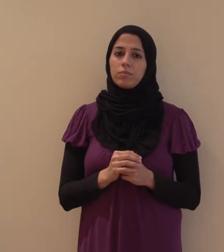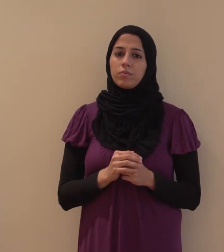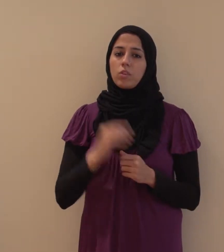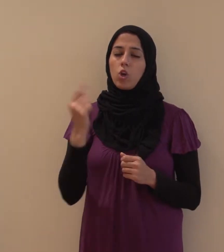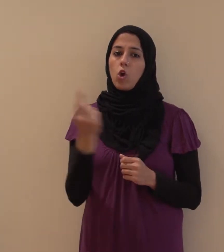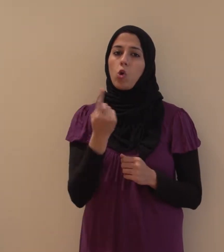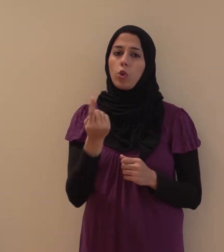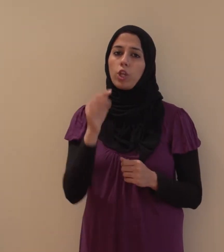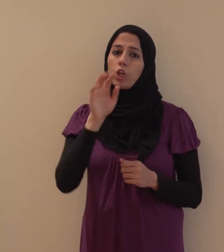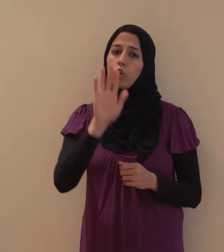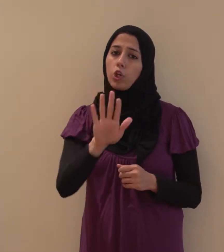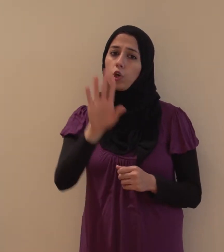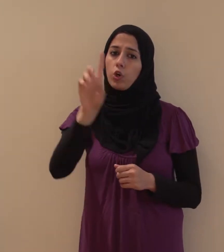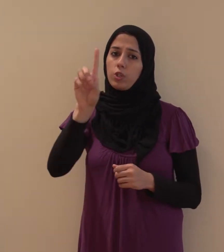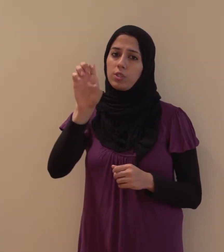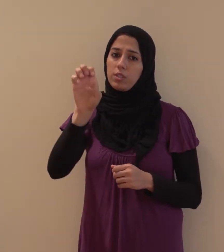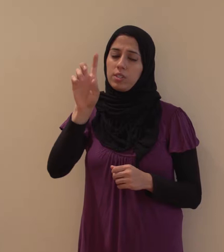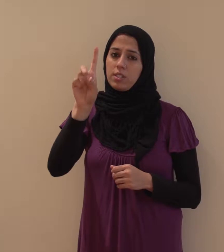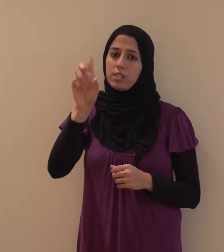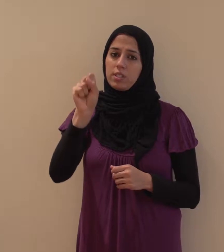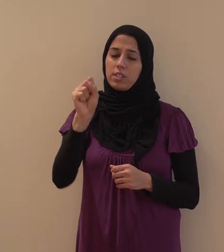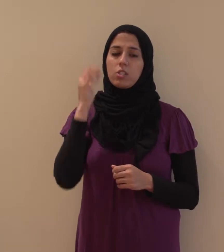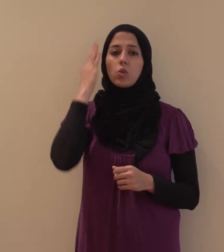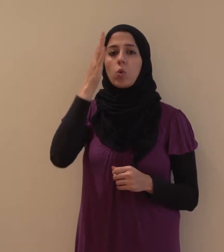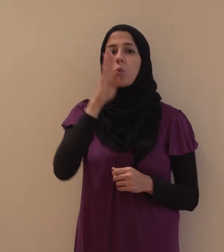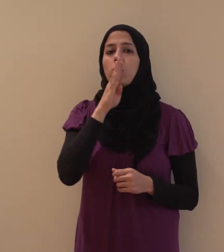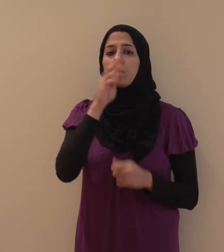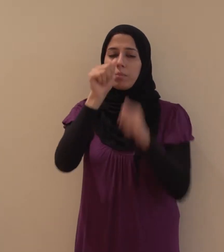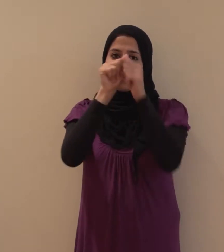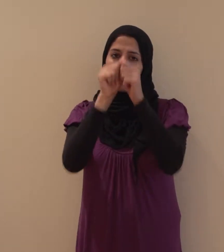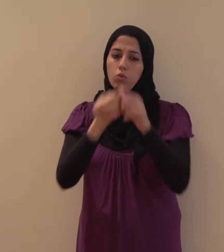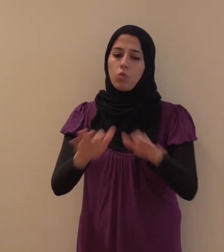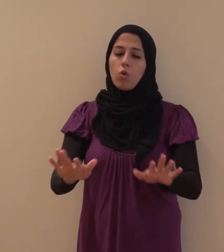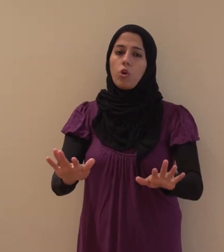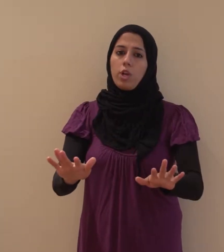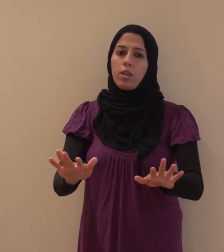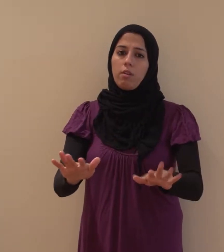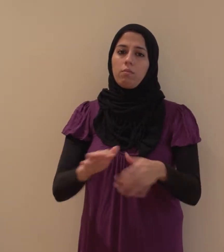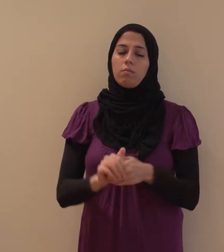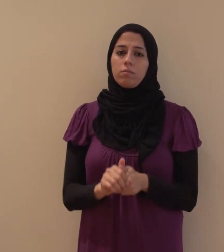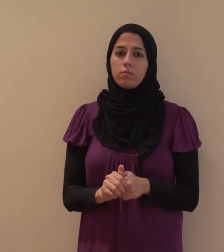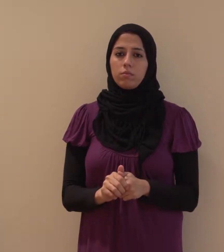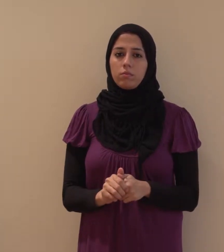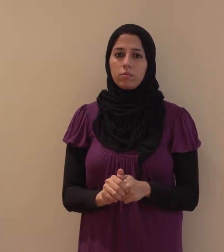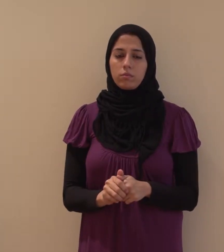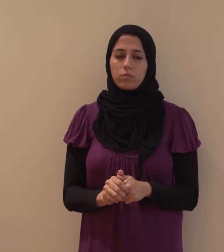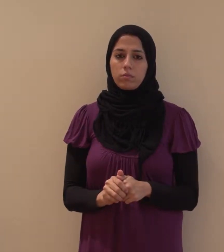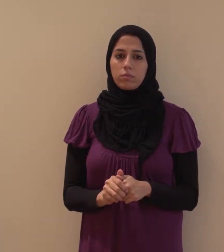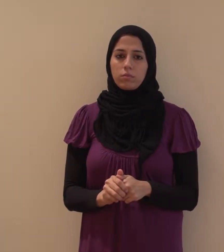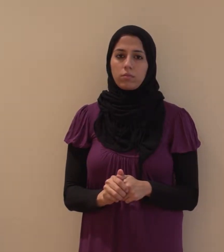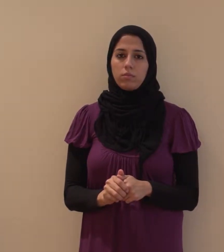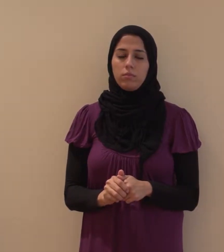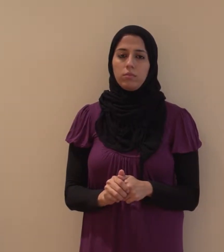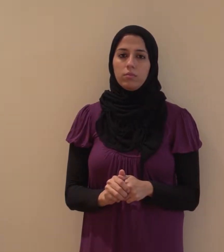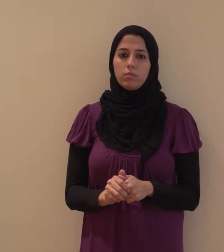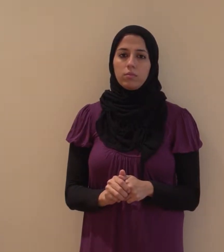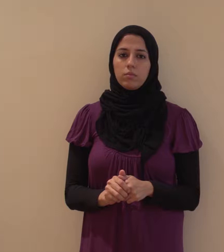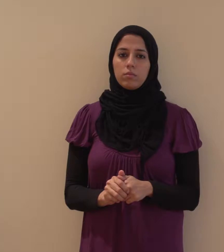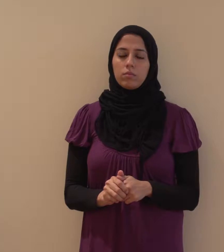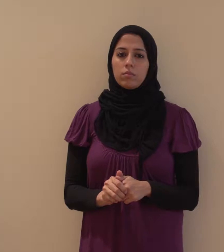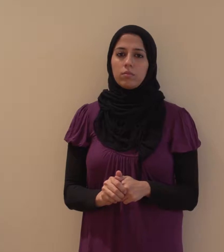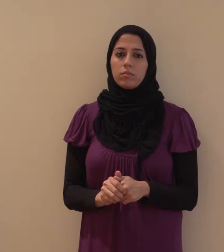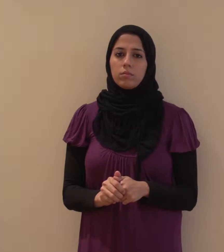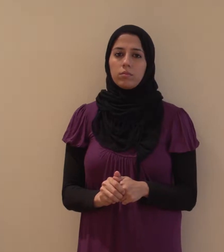you. So whoever finds good reward therefrom, let him thank Allah subhanahu wa ta'ala, and whoever